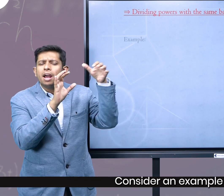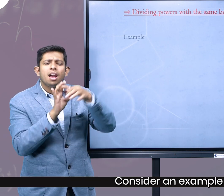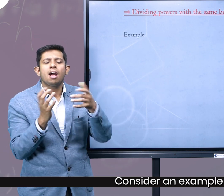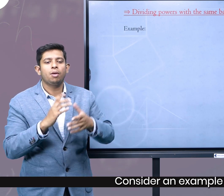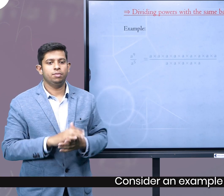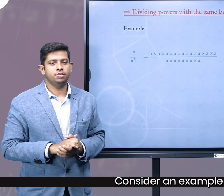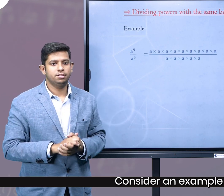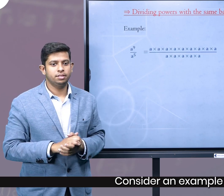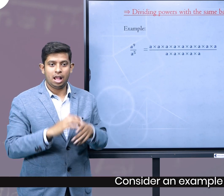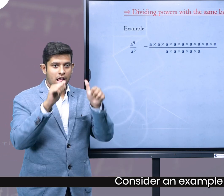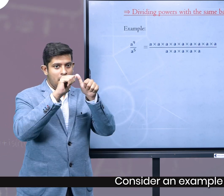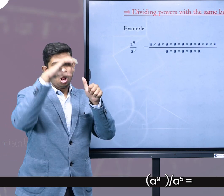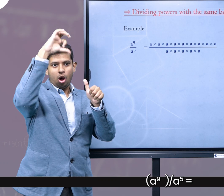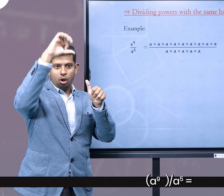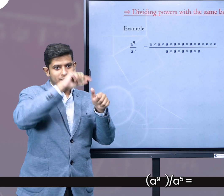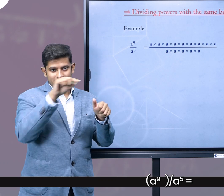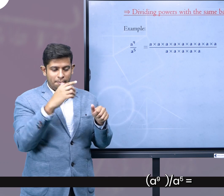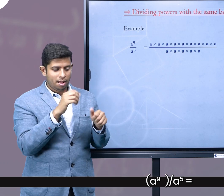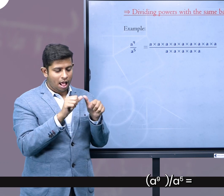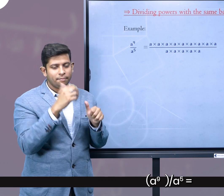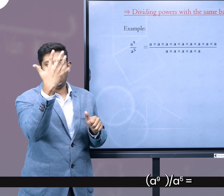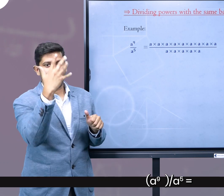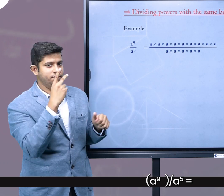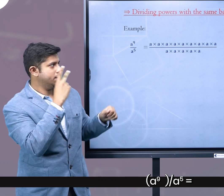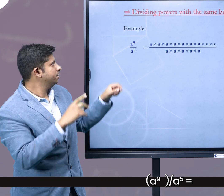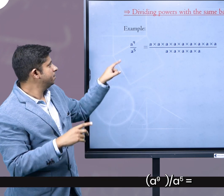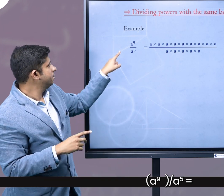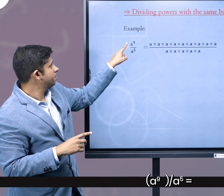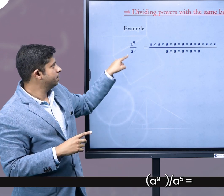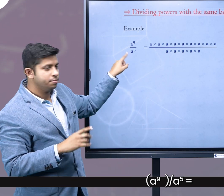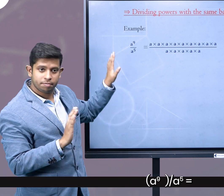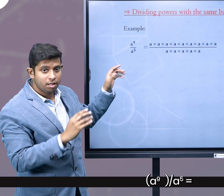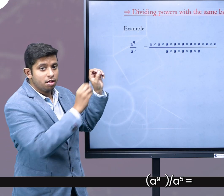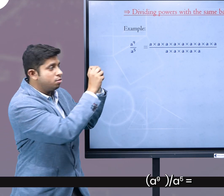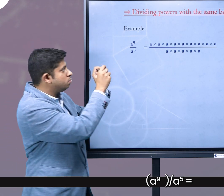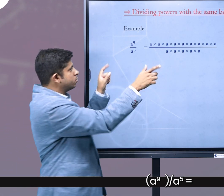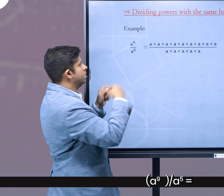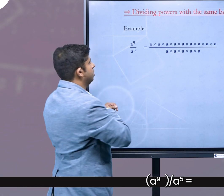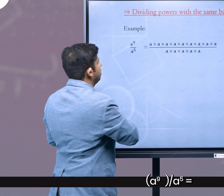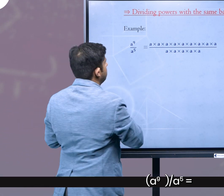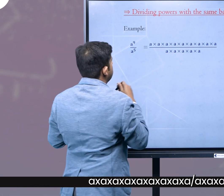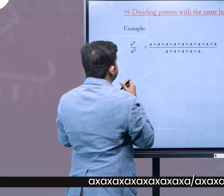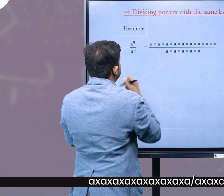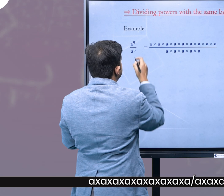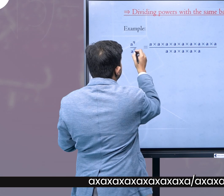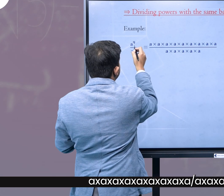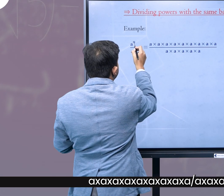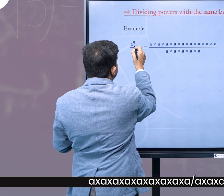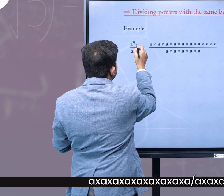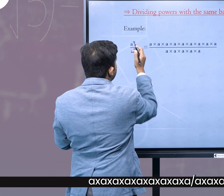Consider an example. A to the power of 9 by a to the power of 5 is equal to a into a into